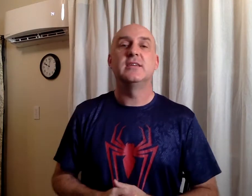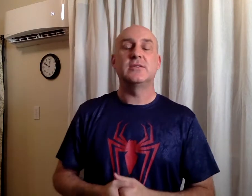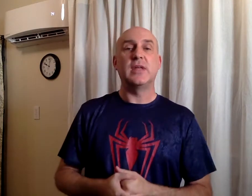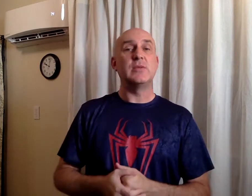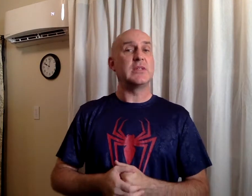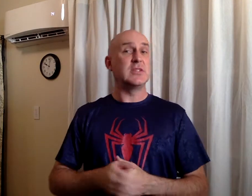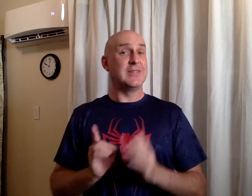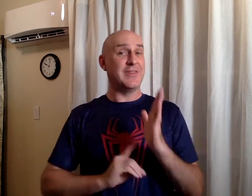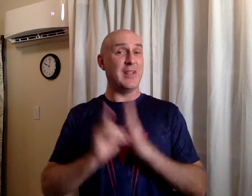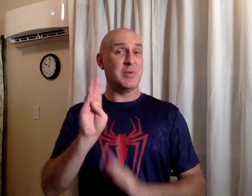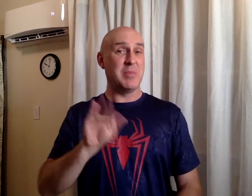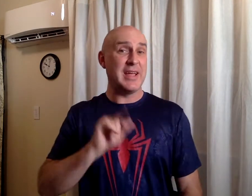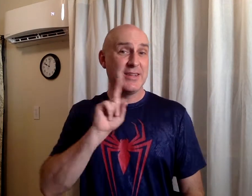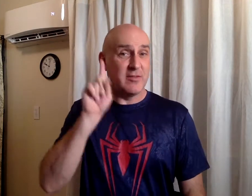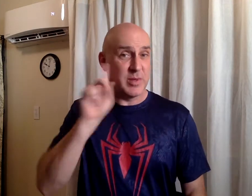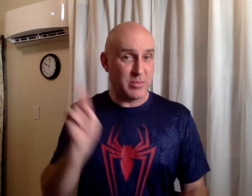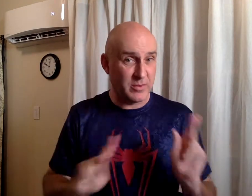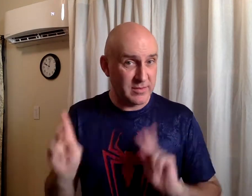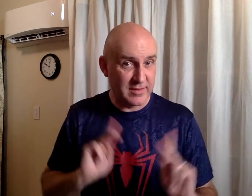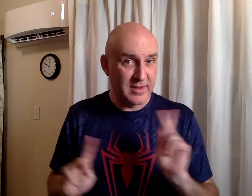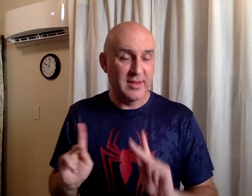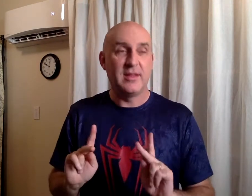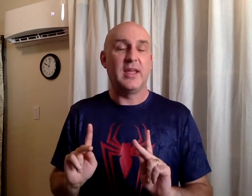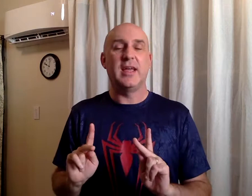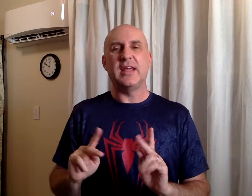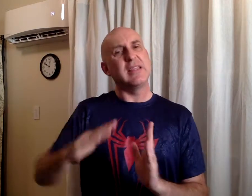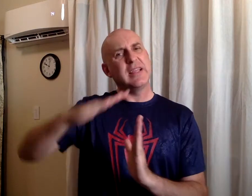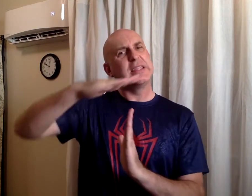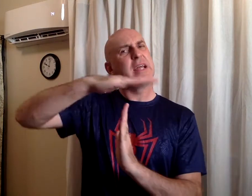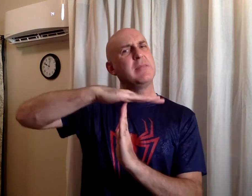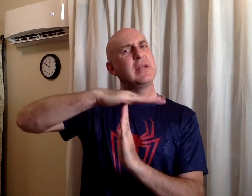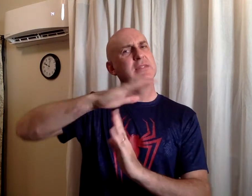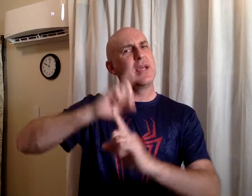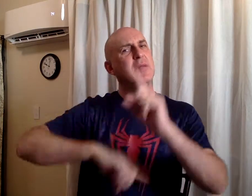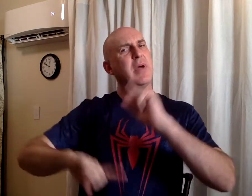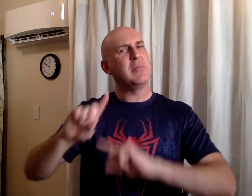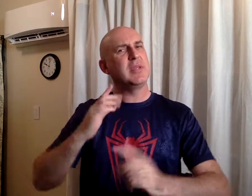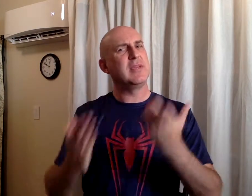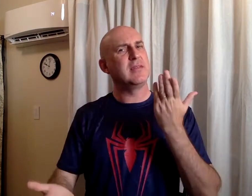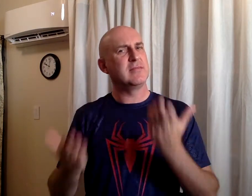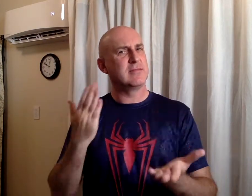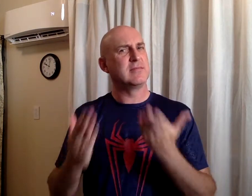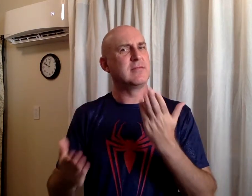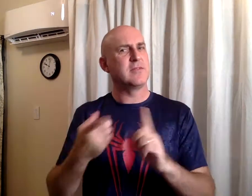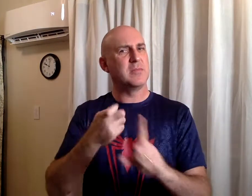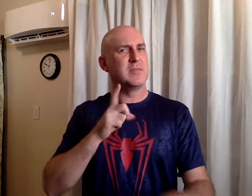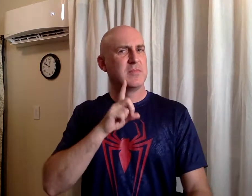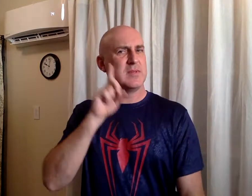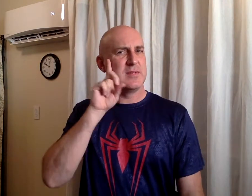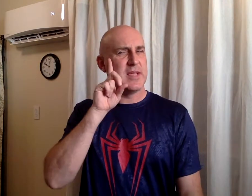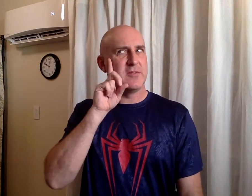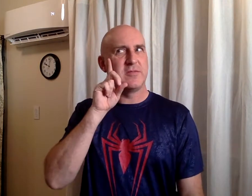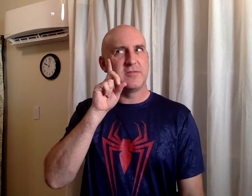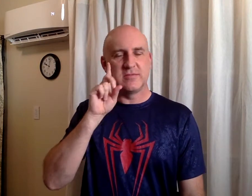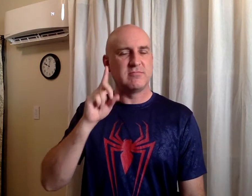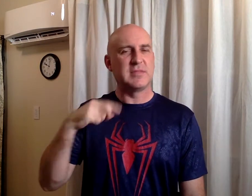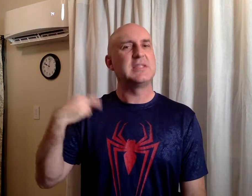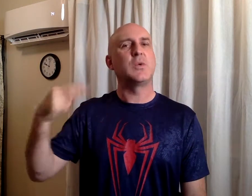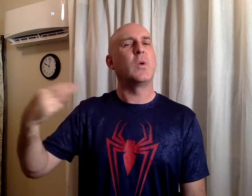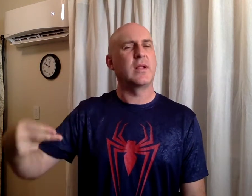that was actually developed by deaf people. And I think the timeout sign might be from deaf historically